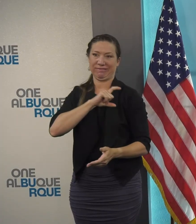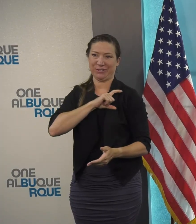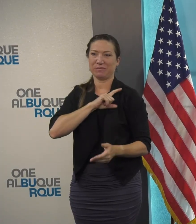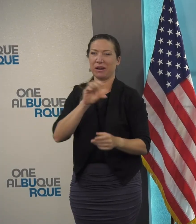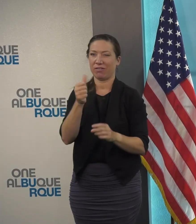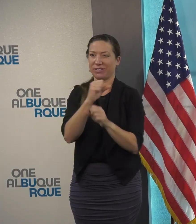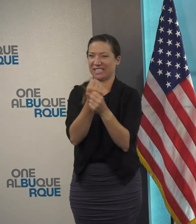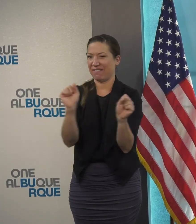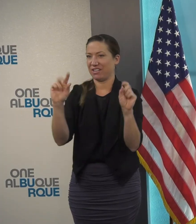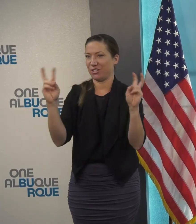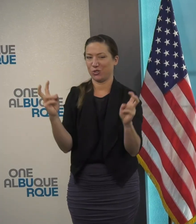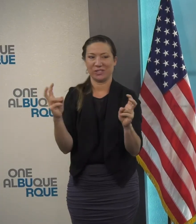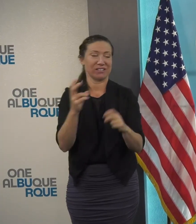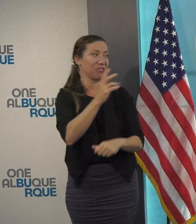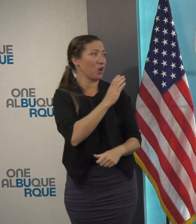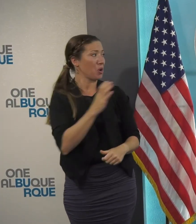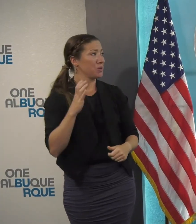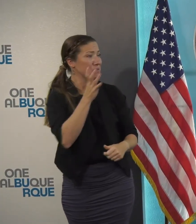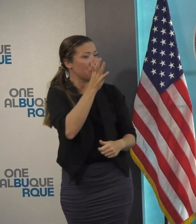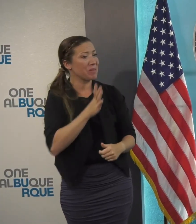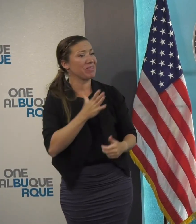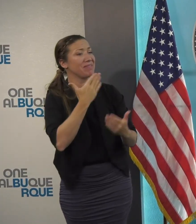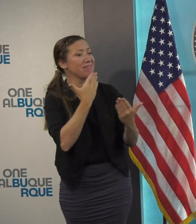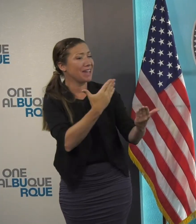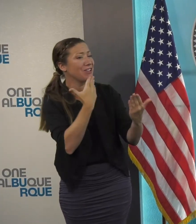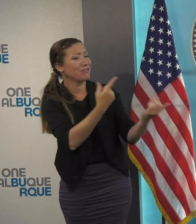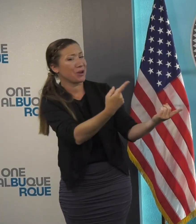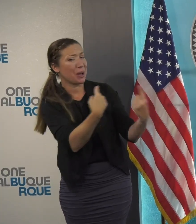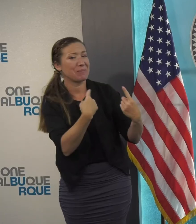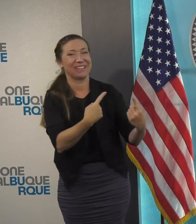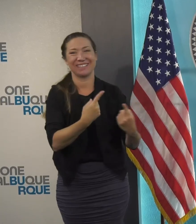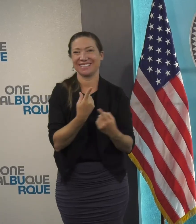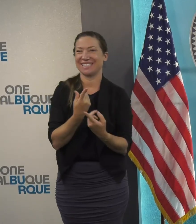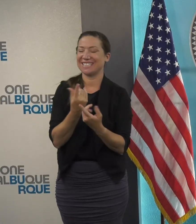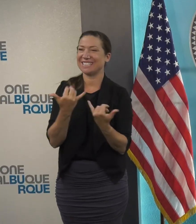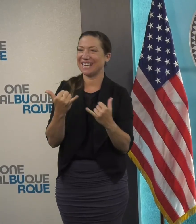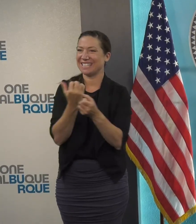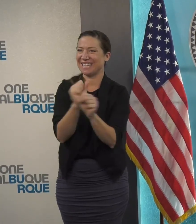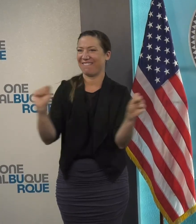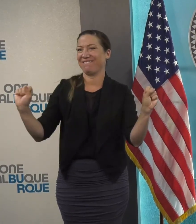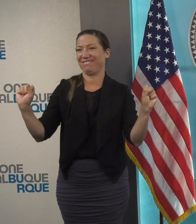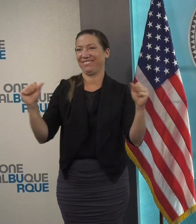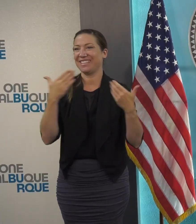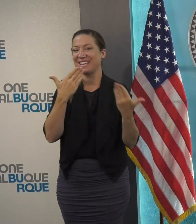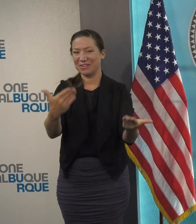stay safe, and same with everyone else in Albuquerque. Thank you. Thank you, all of you.